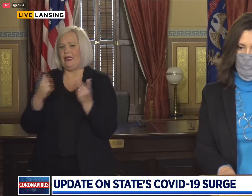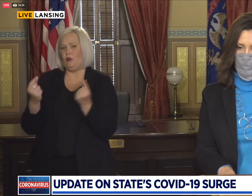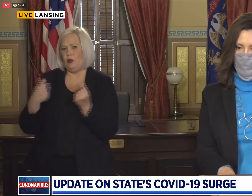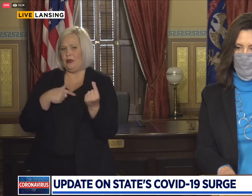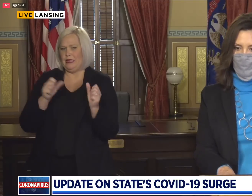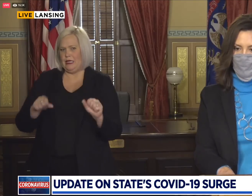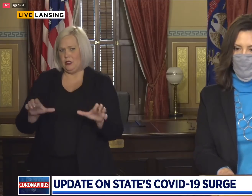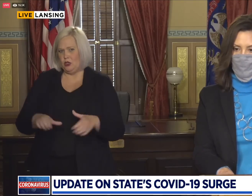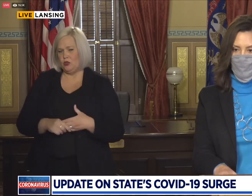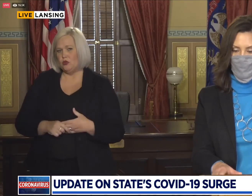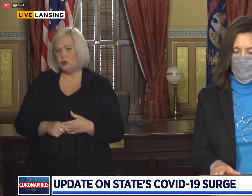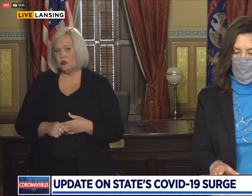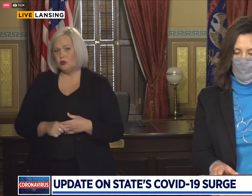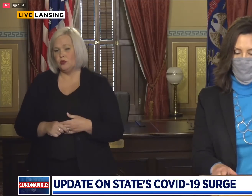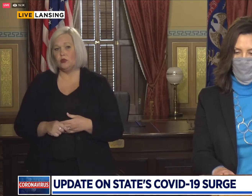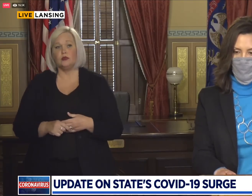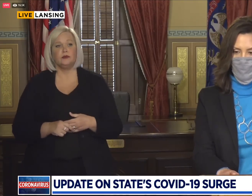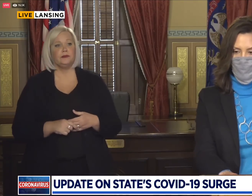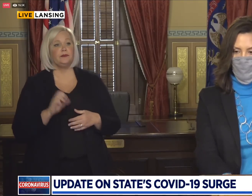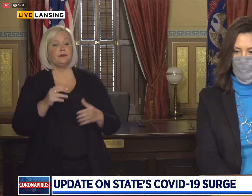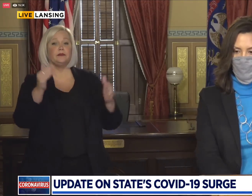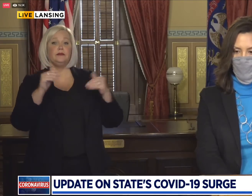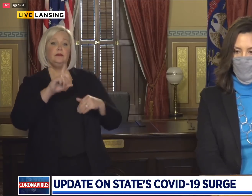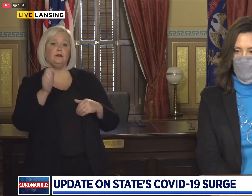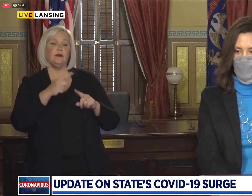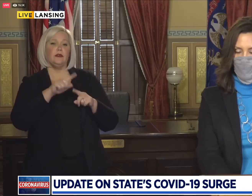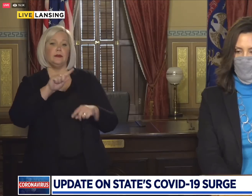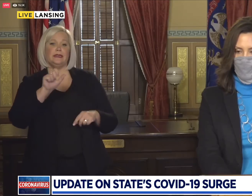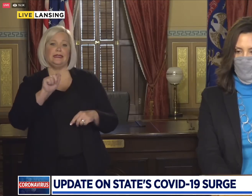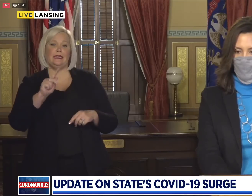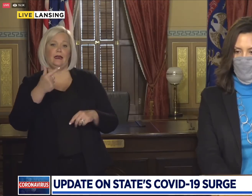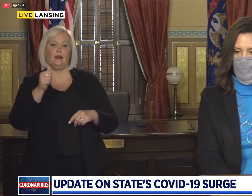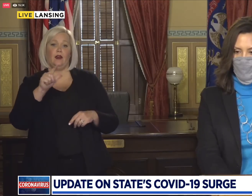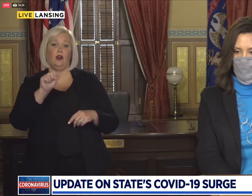Okay, we'll take the next question from Zach with Gongwer.